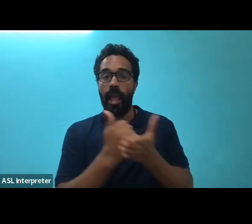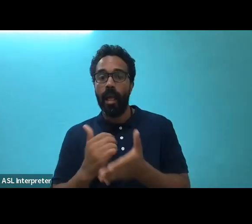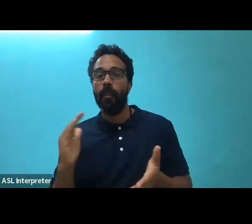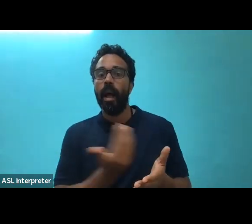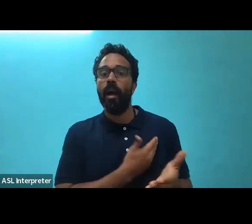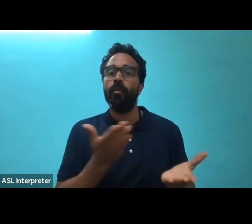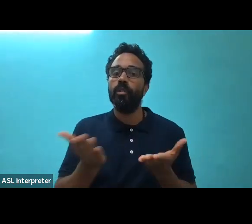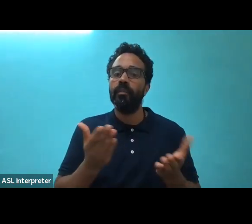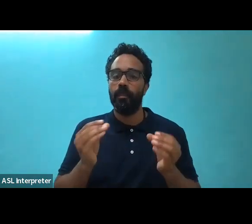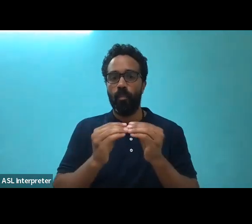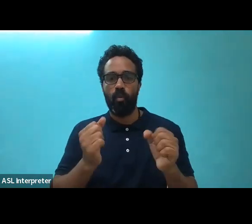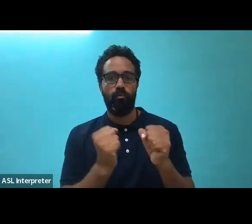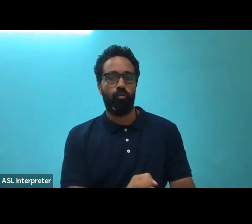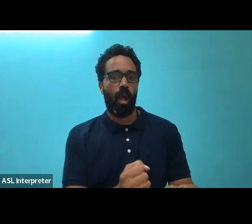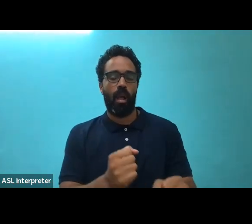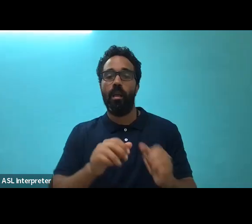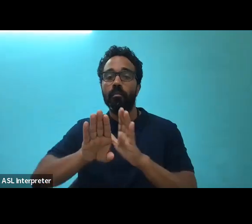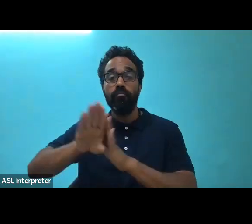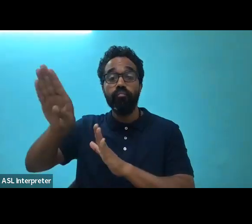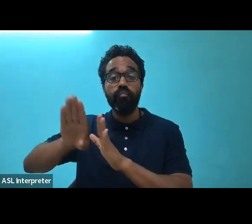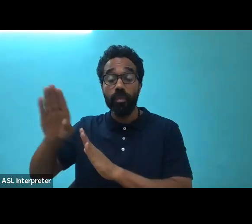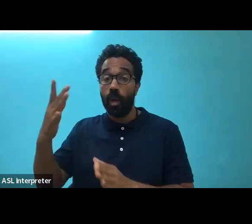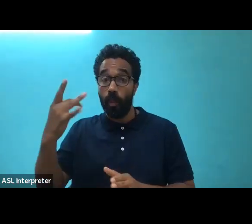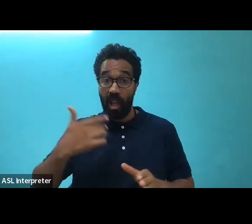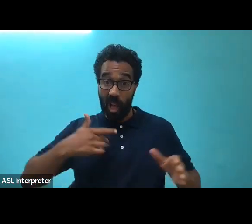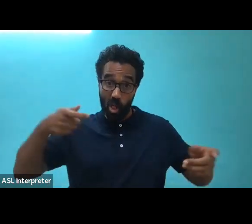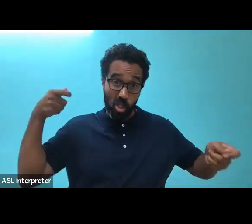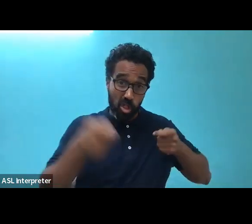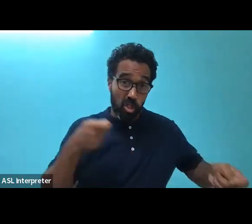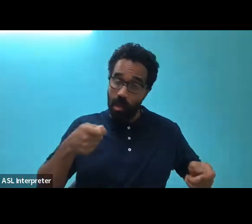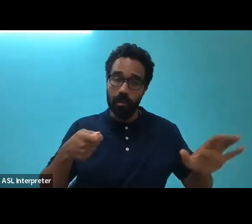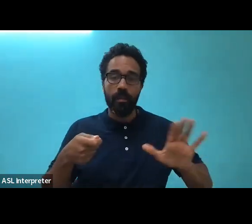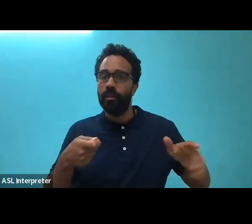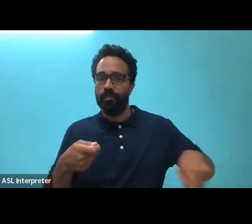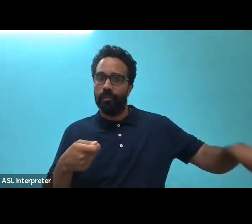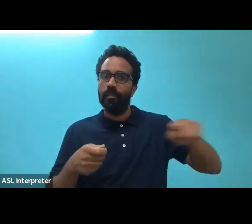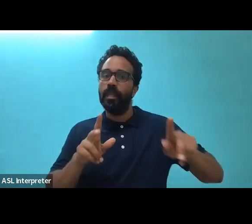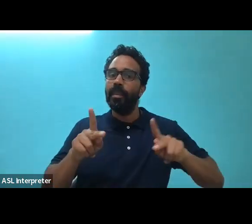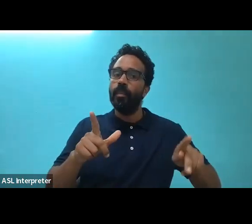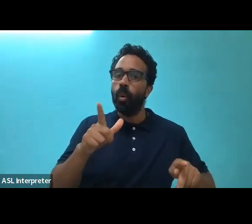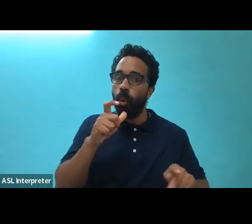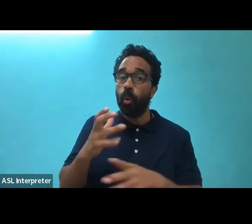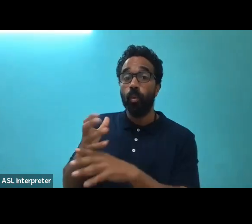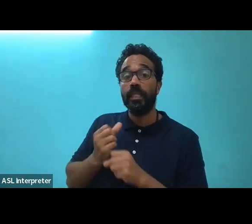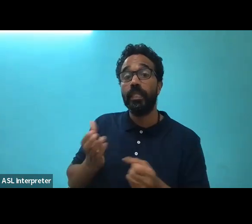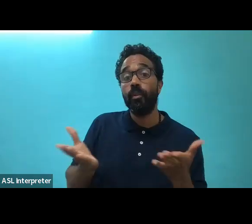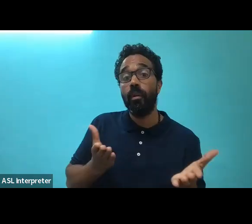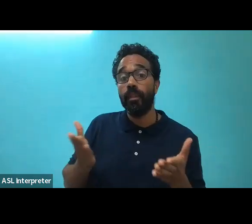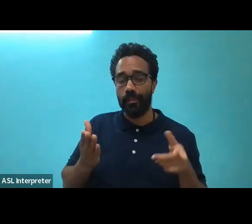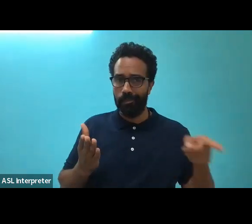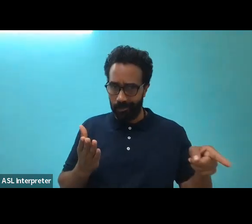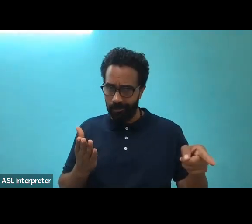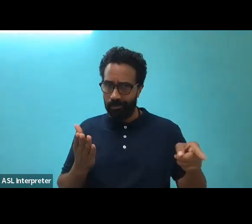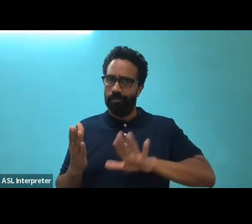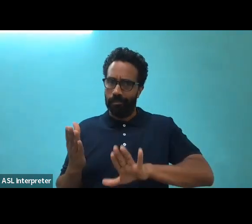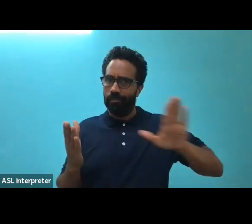stronger because it's owned by the people who receive the services. It's owned by the people who are advocating